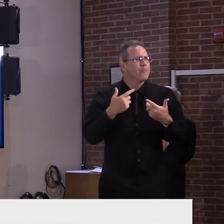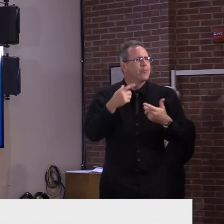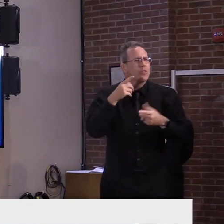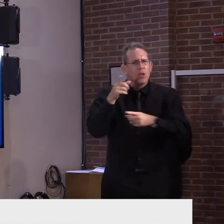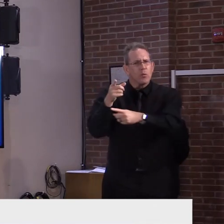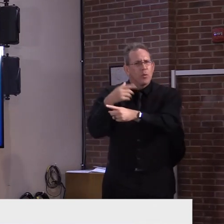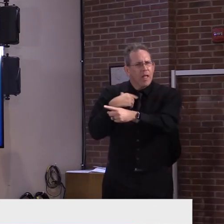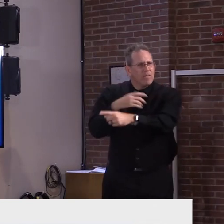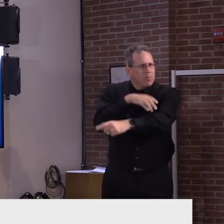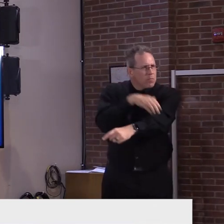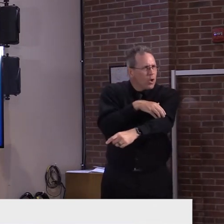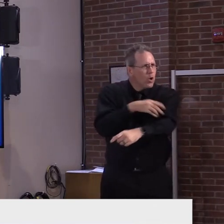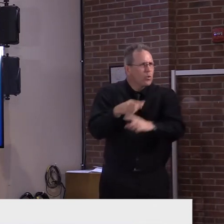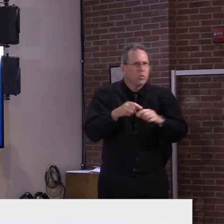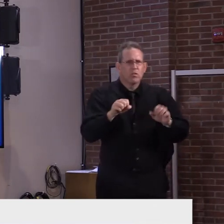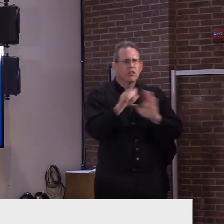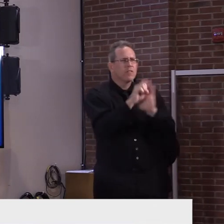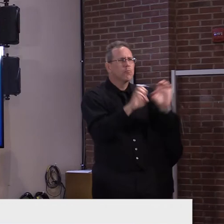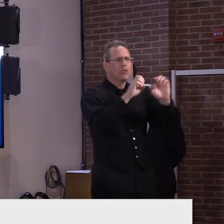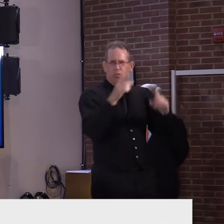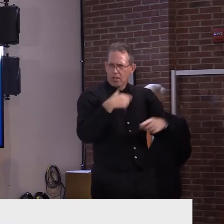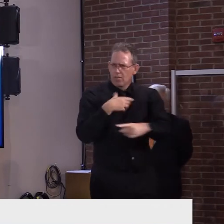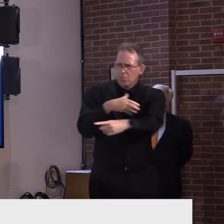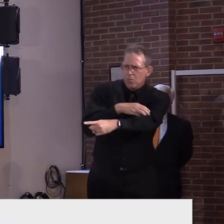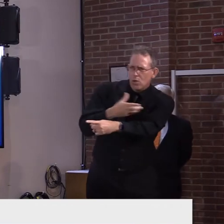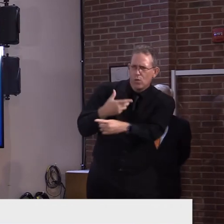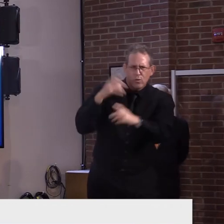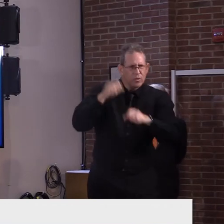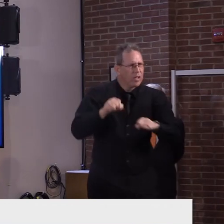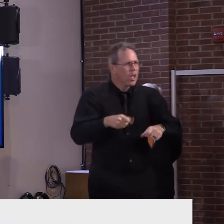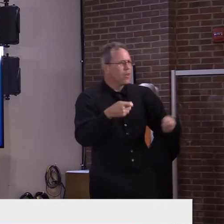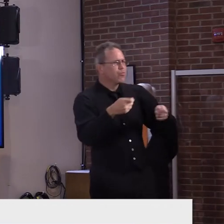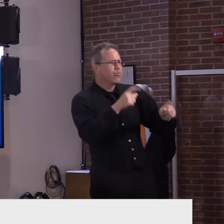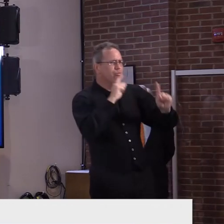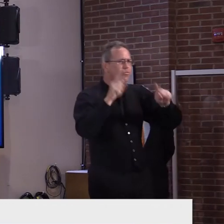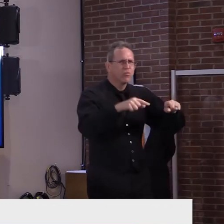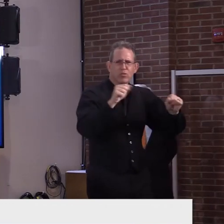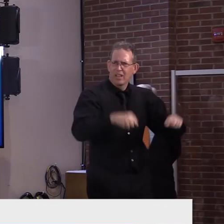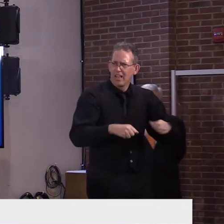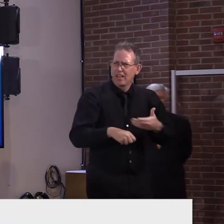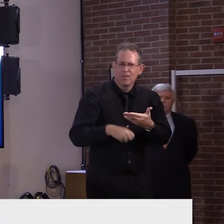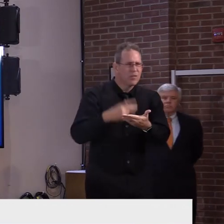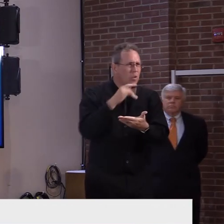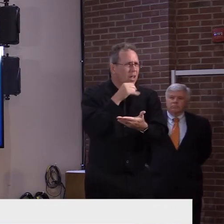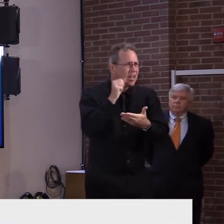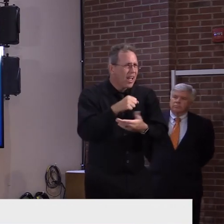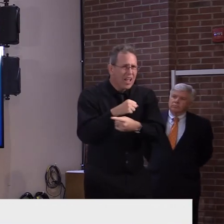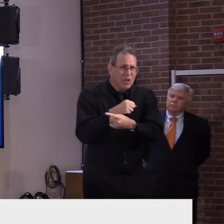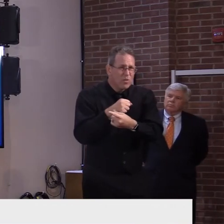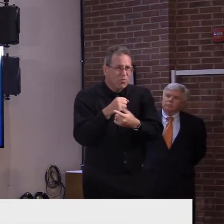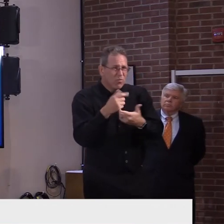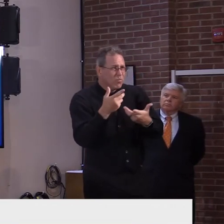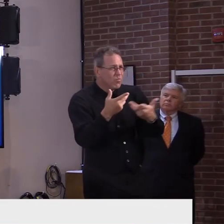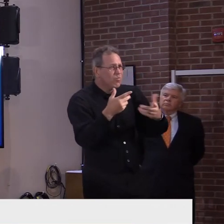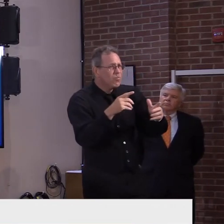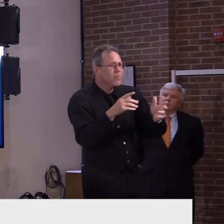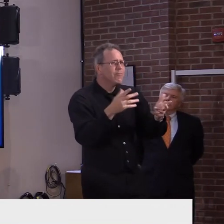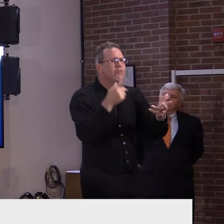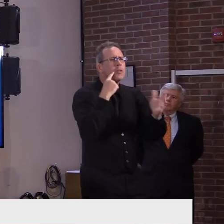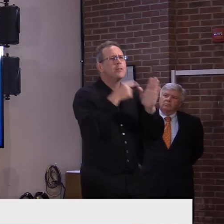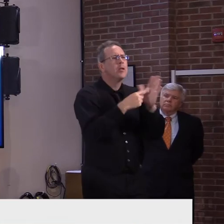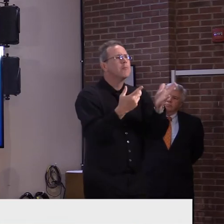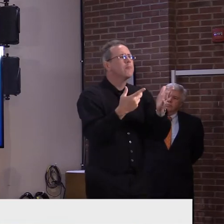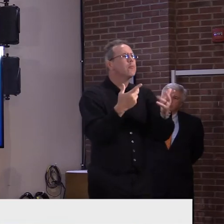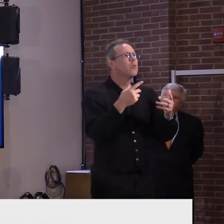state. What would keep you from just going ahead and declaring a state of emergency in all schools and mandating masks there? Well, we would have